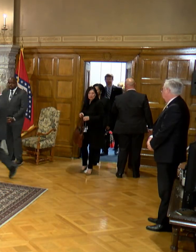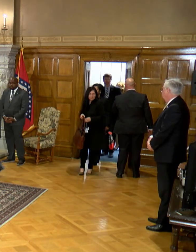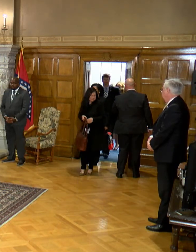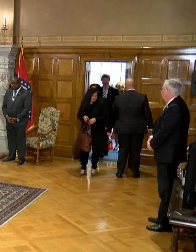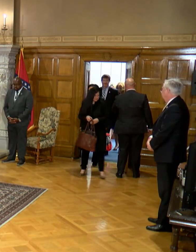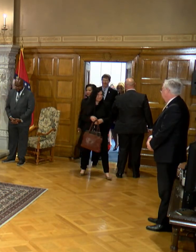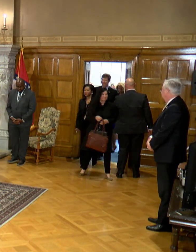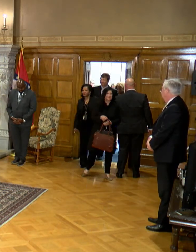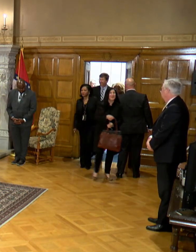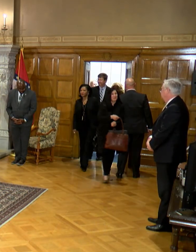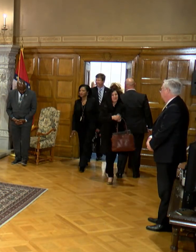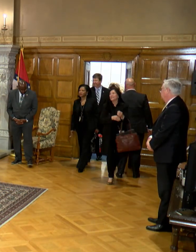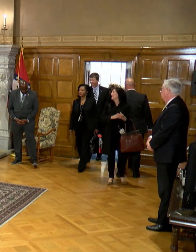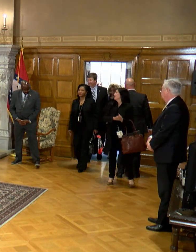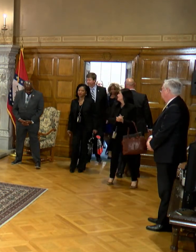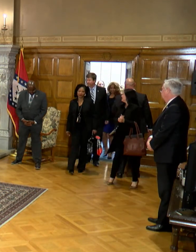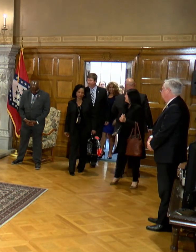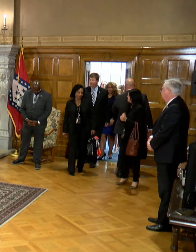Hello, Eddie.